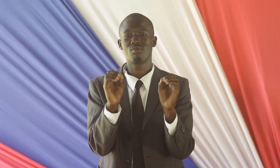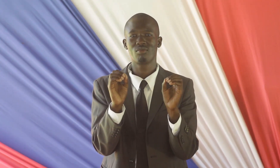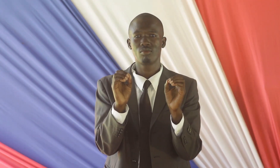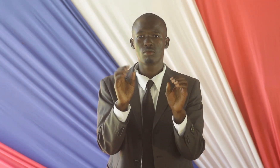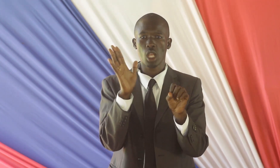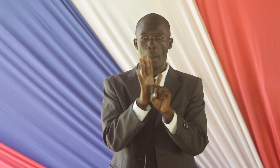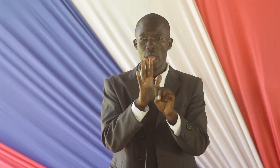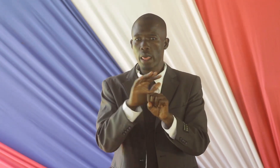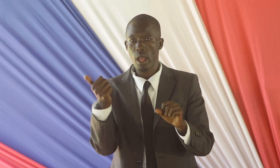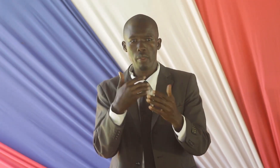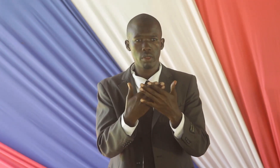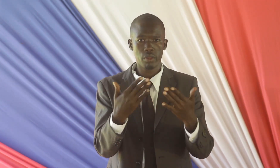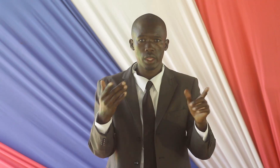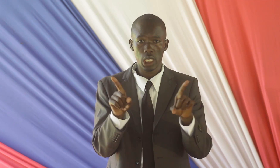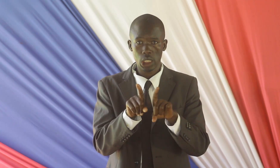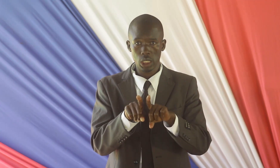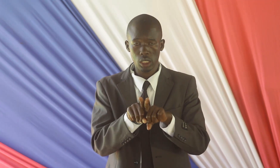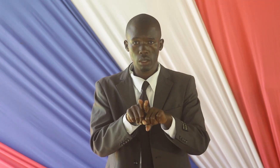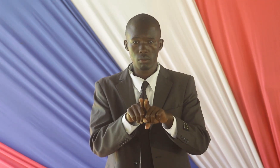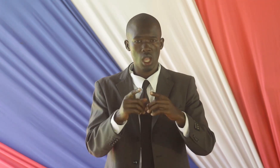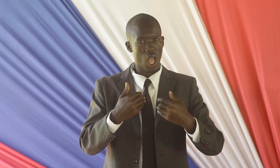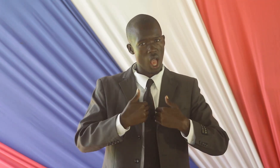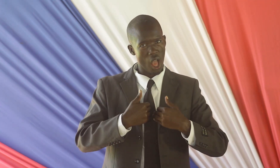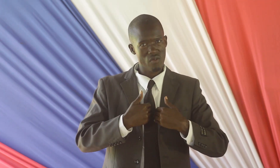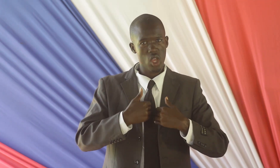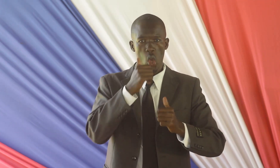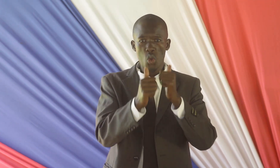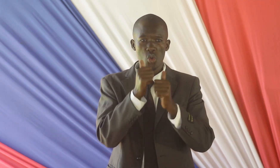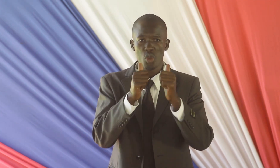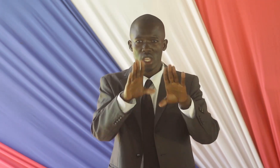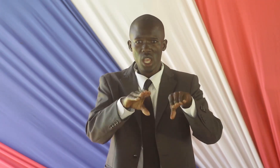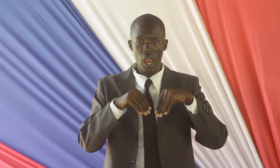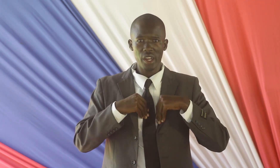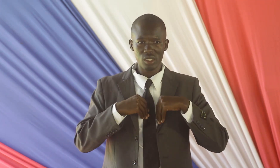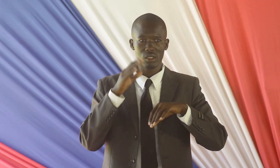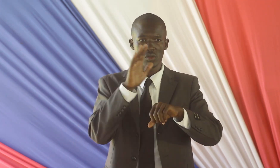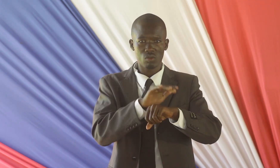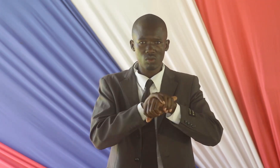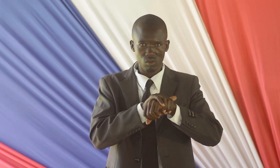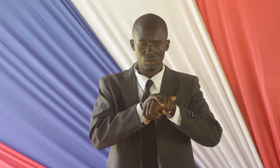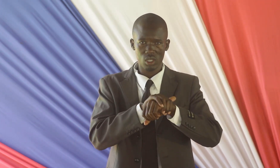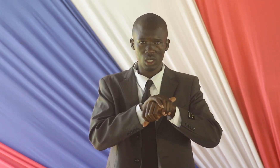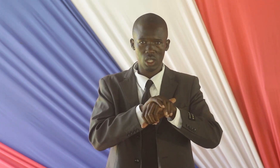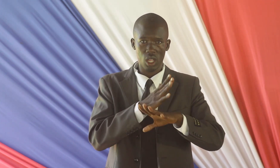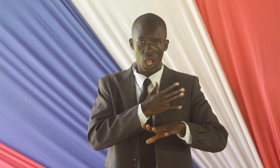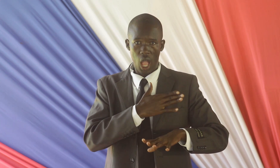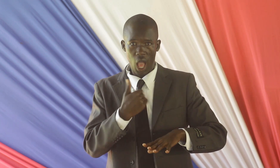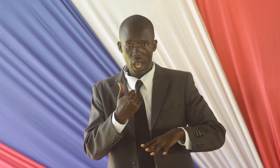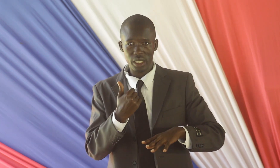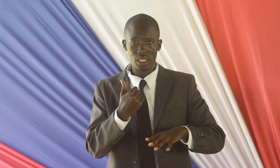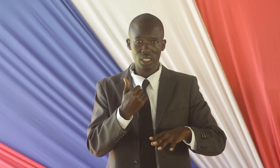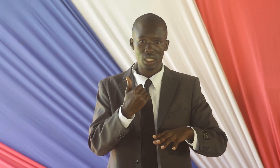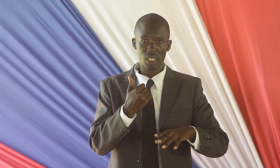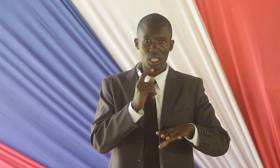And many other things there be, which they have received to hold. And as the washing